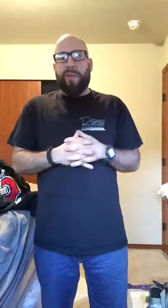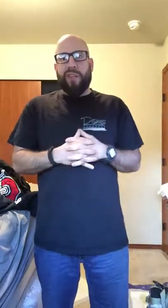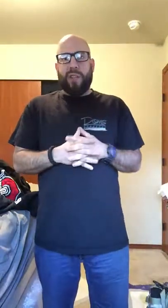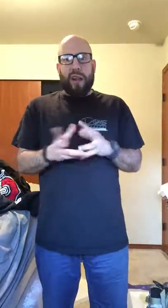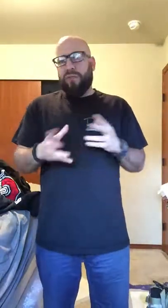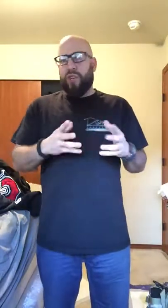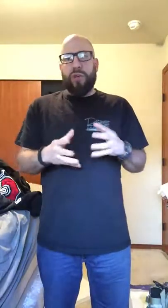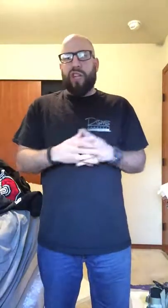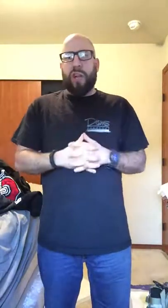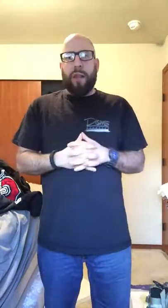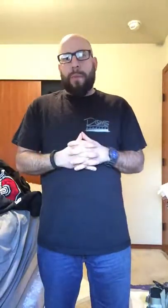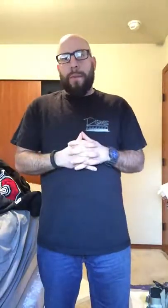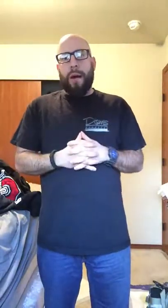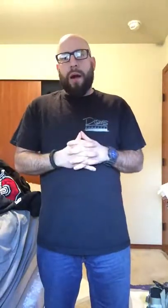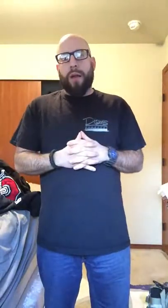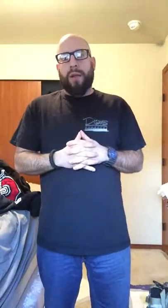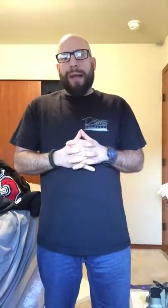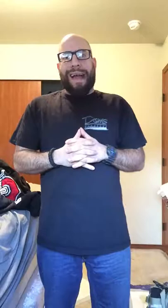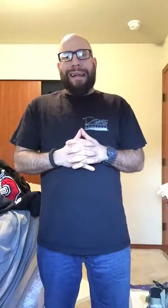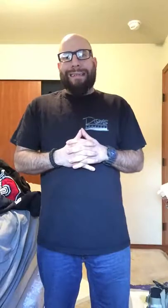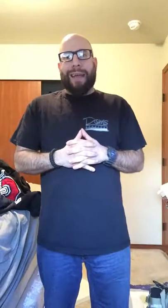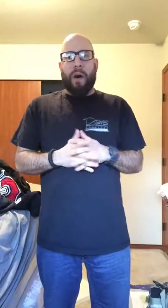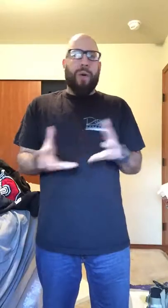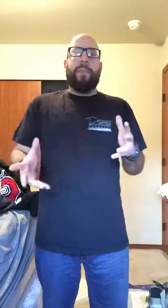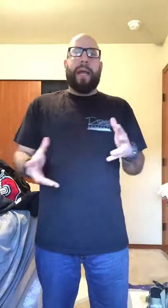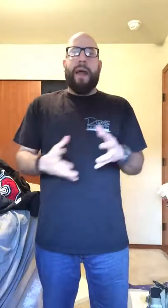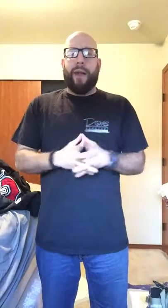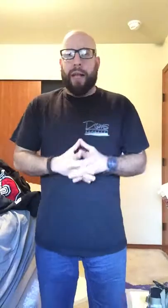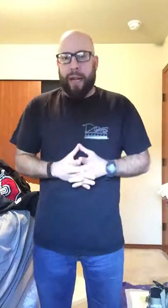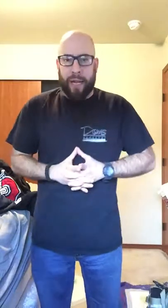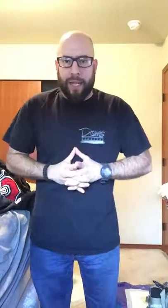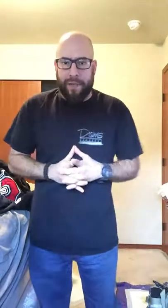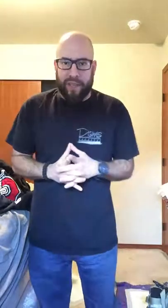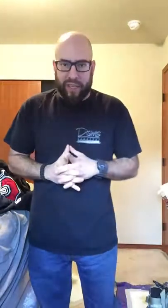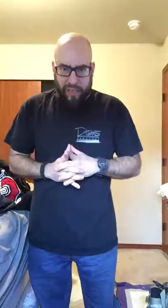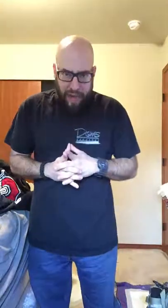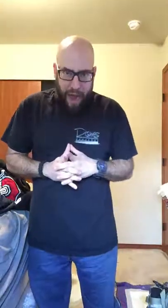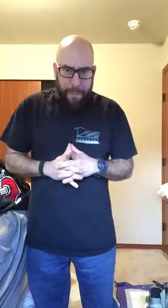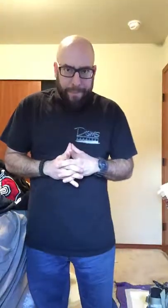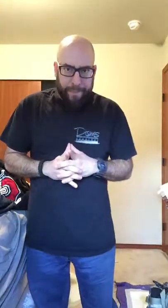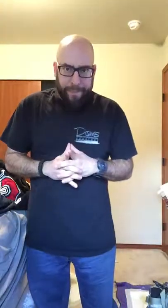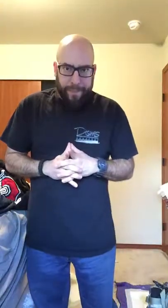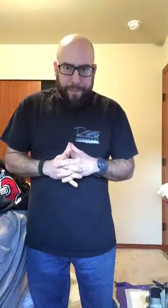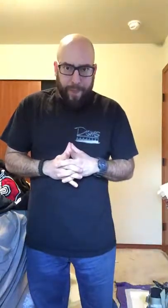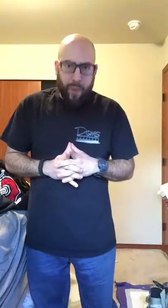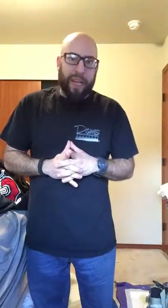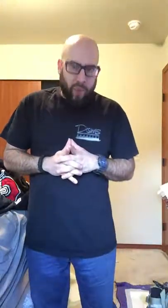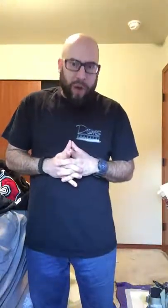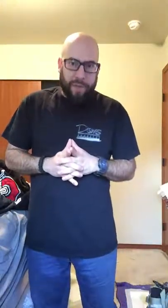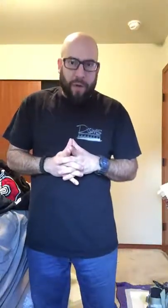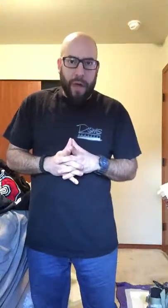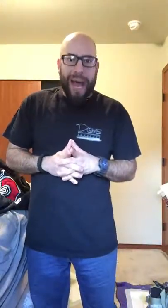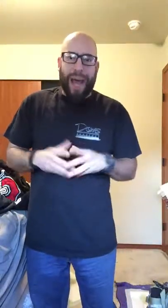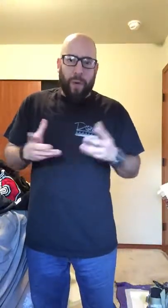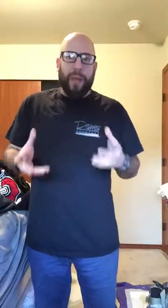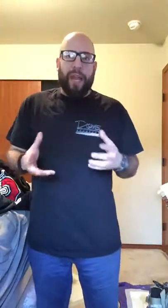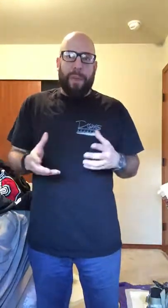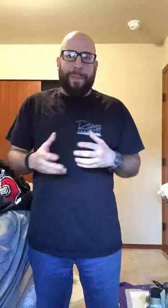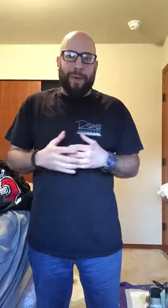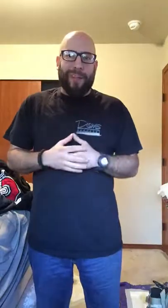just, shooting the shit a little bit about guns, and he said, I've been carrying a 1911 since now. Well, that's wonderful. I know plenty of people in this